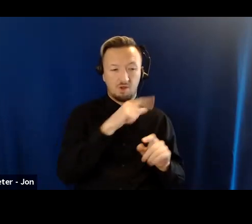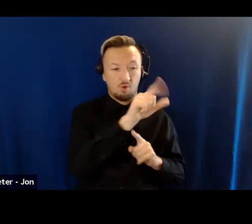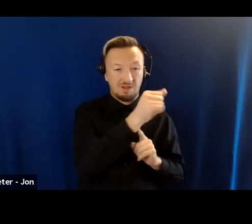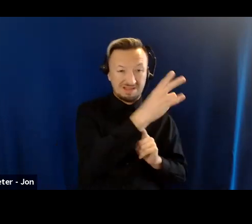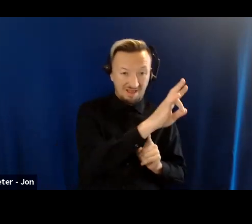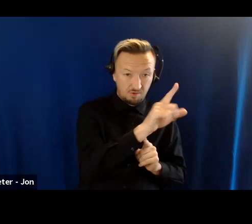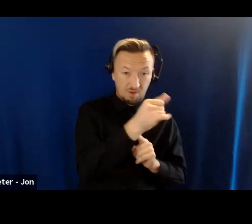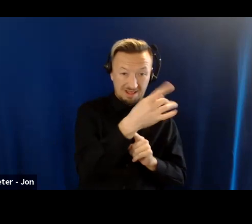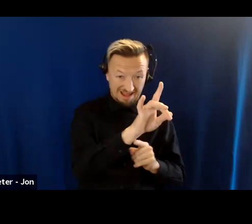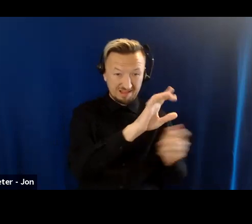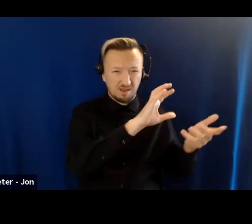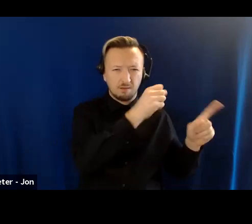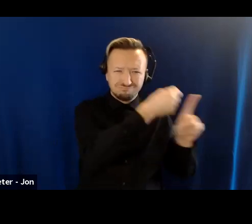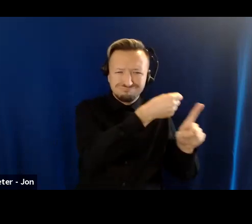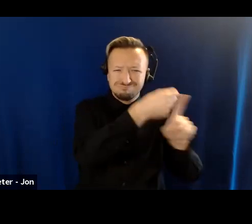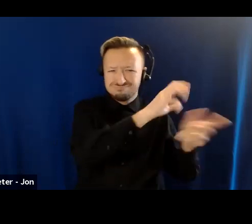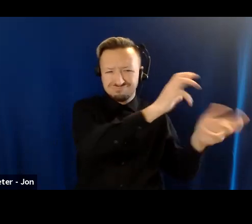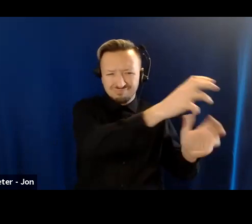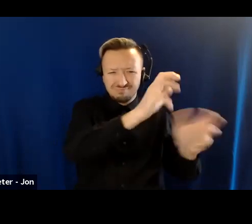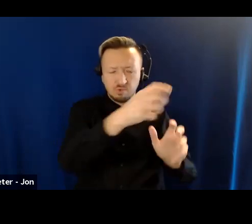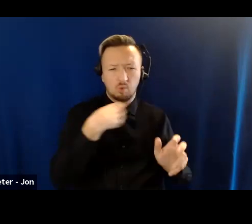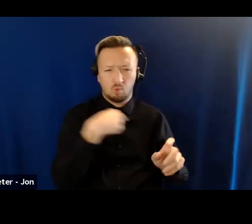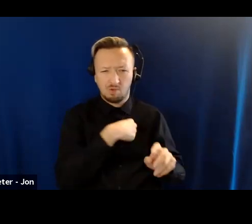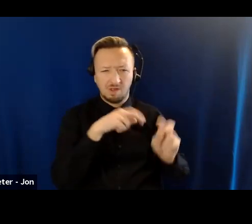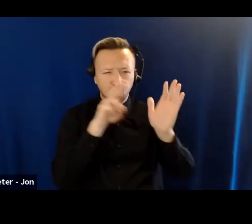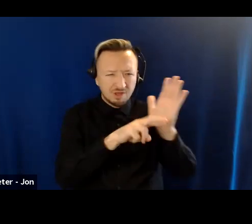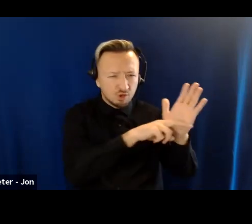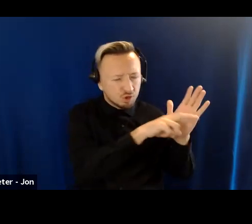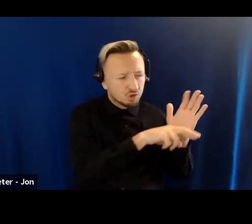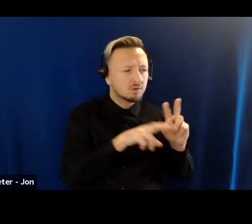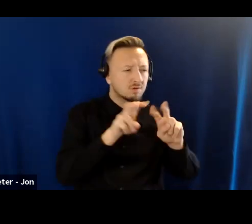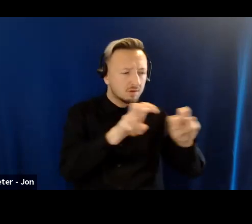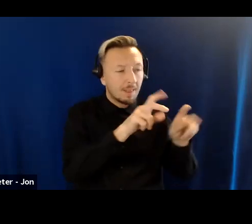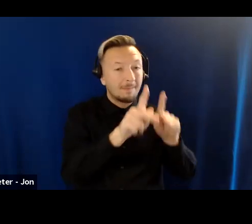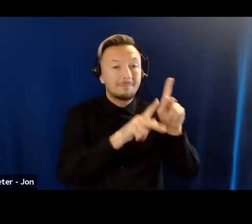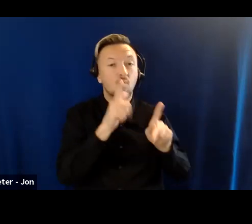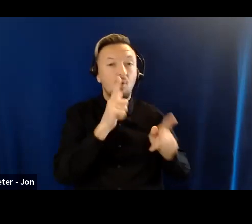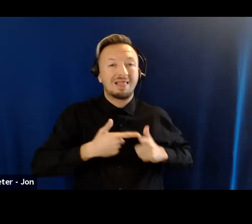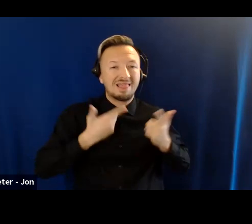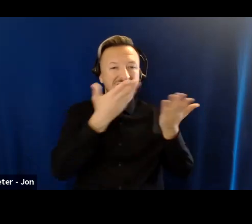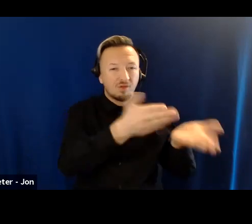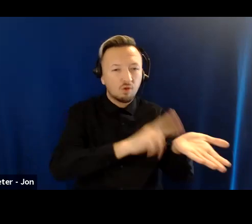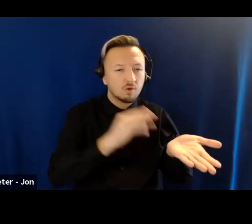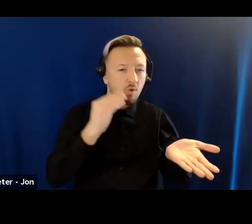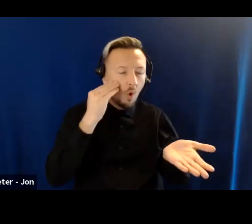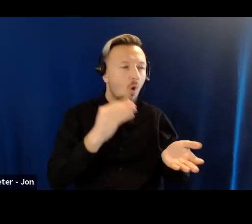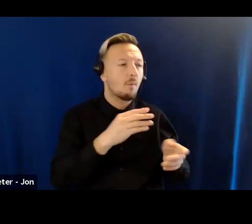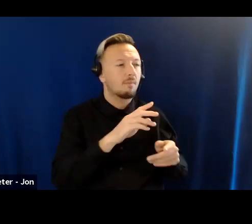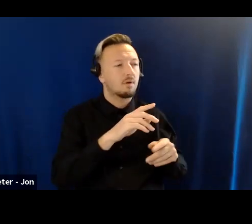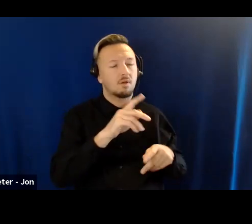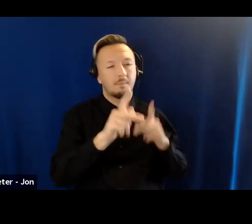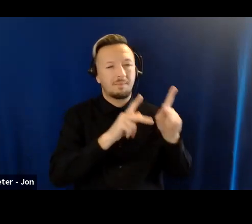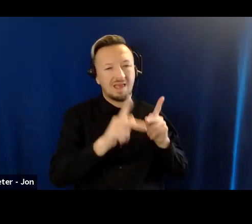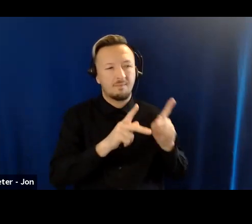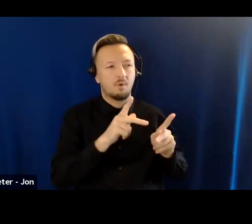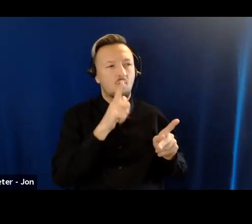2017-2018 disasters. We talked to people that lived in institutions. We talked to people from all over the country. We talked to people that did research on